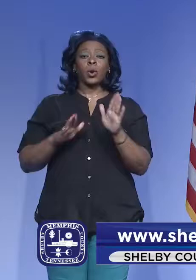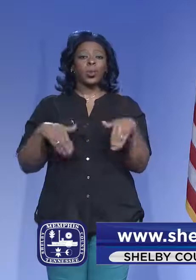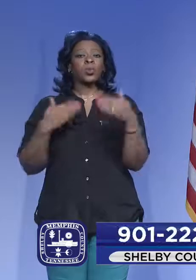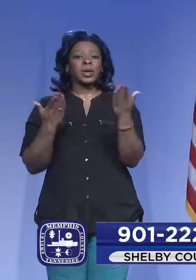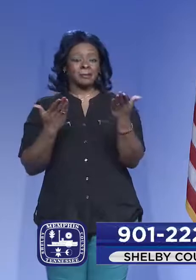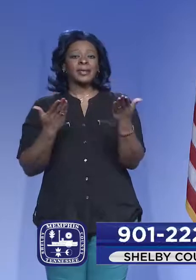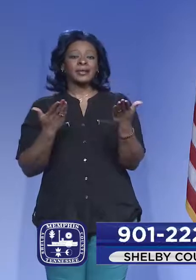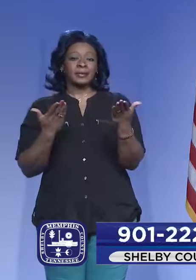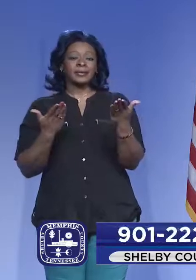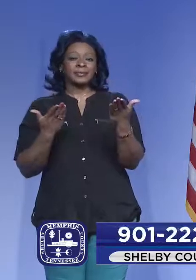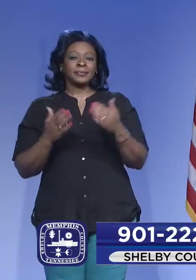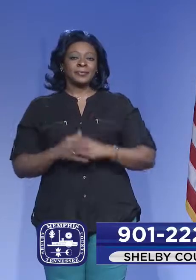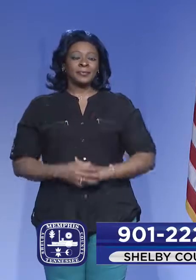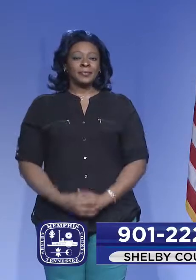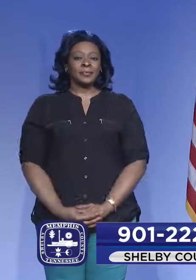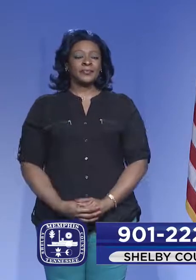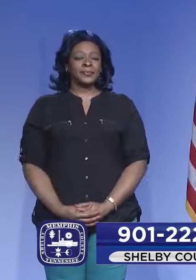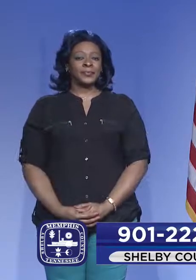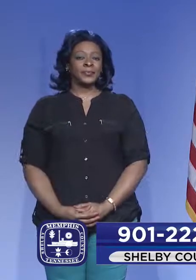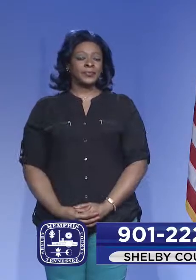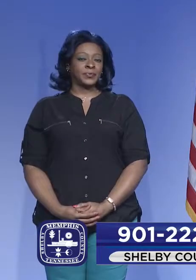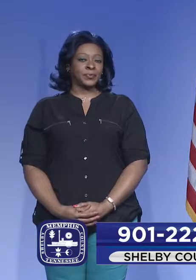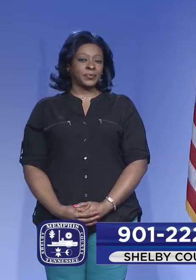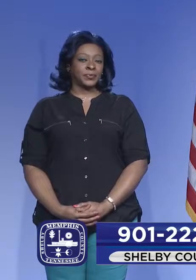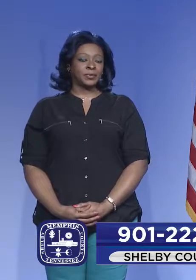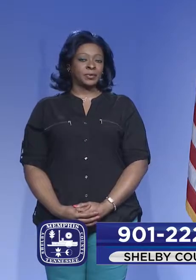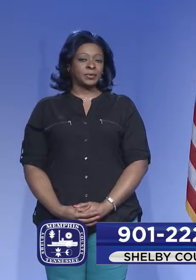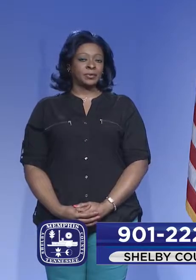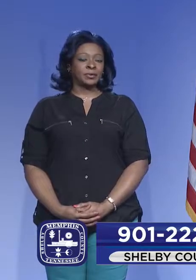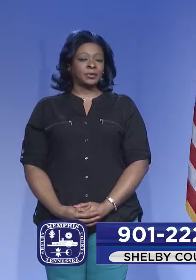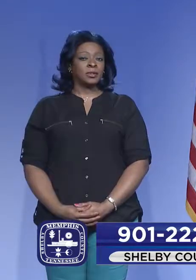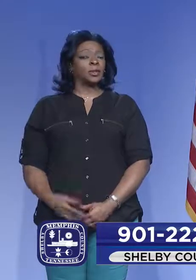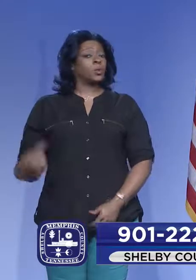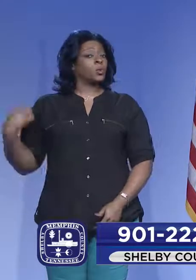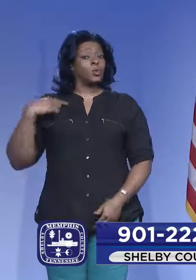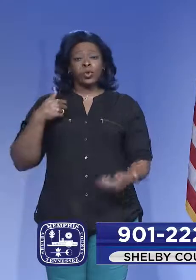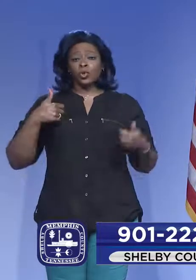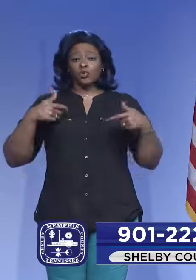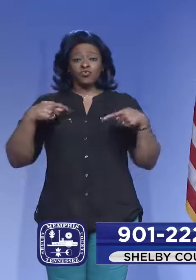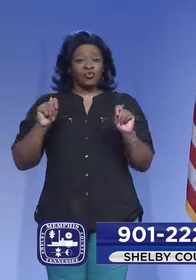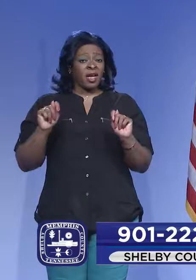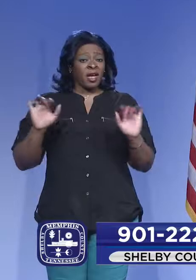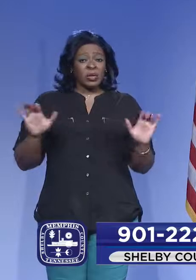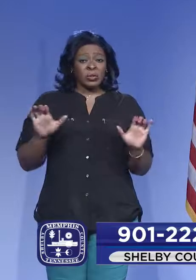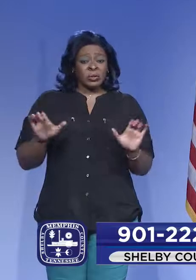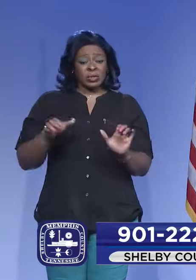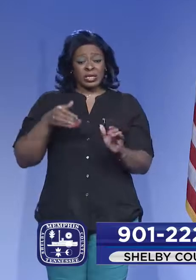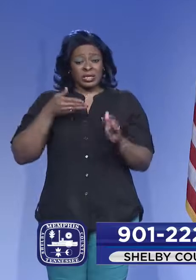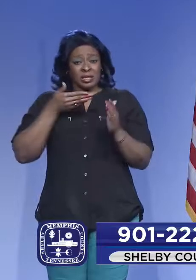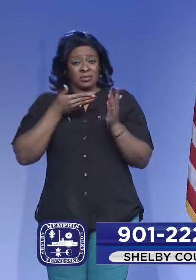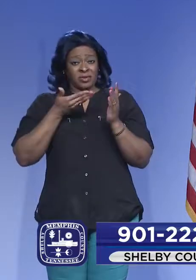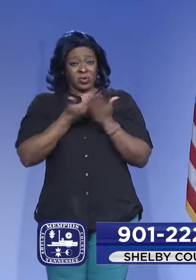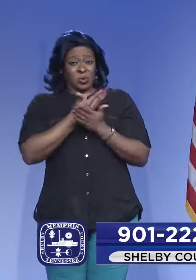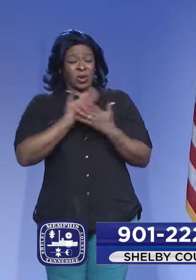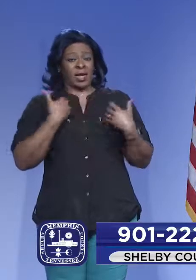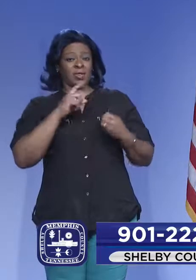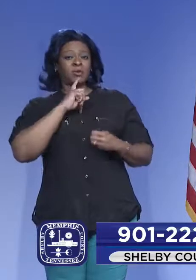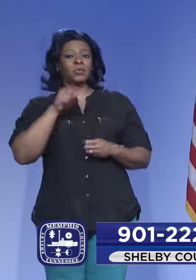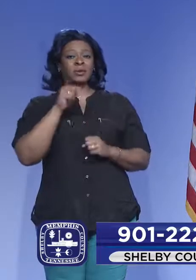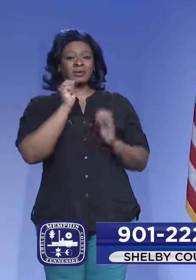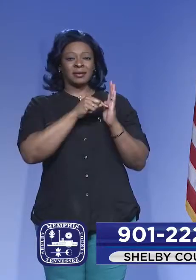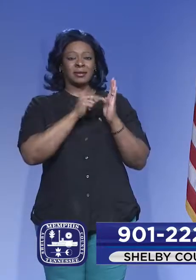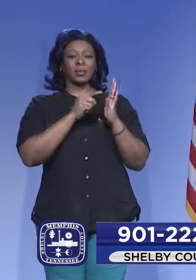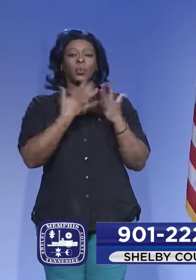recommended. Also, what we attempted to do in this health directive is